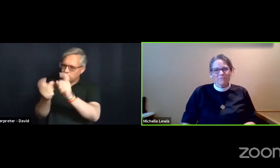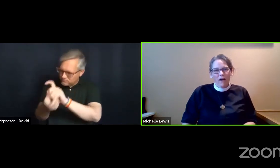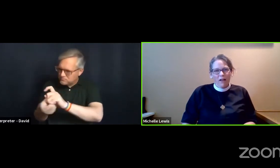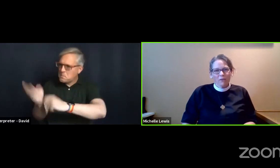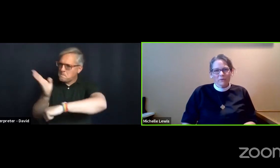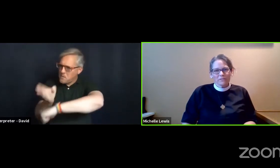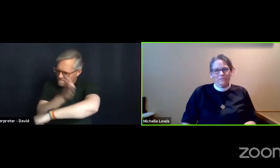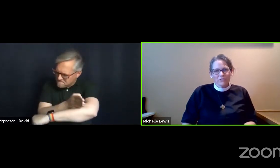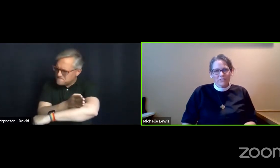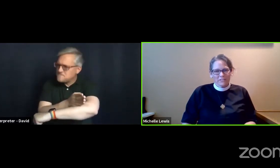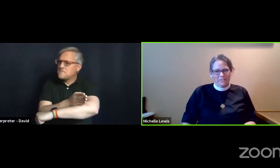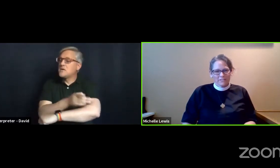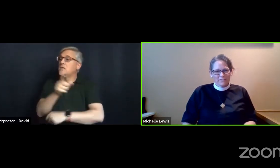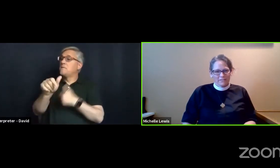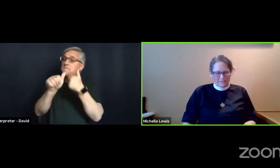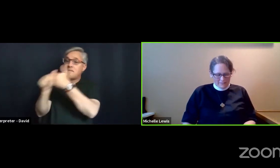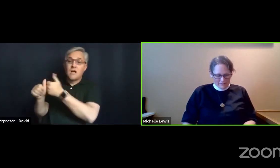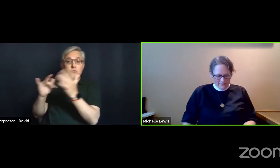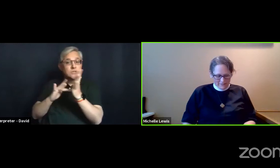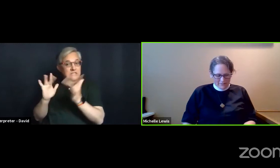be followers of Jesus.